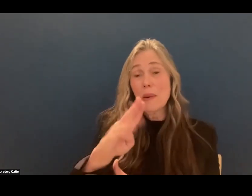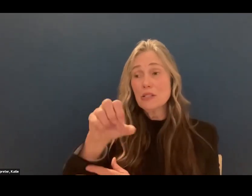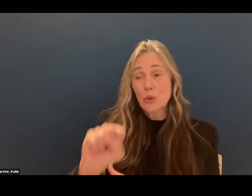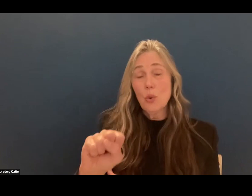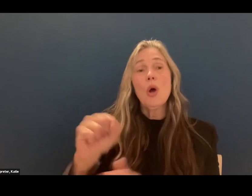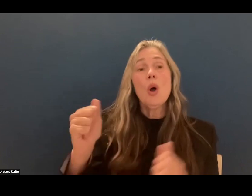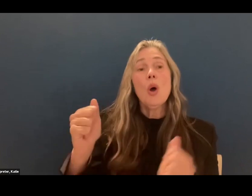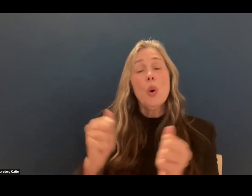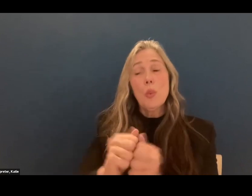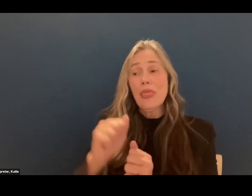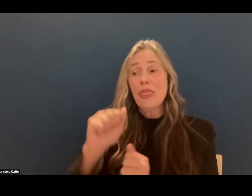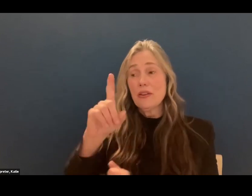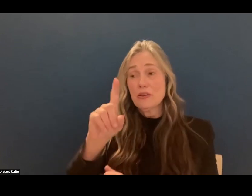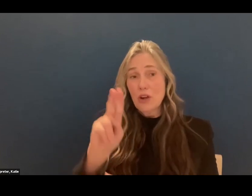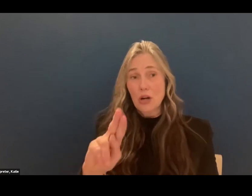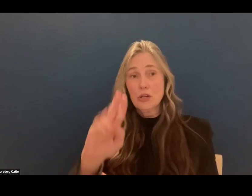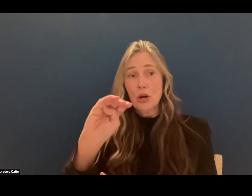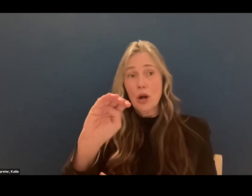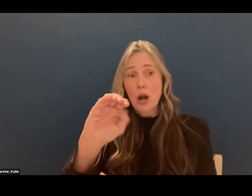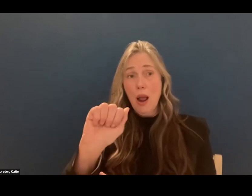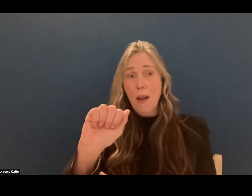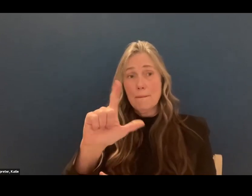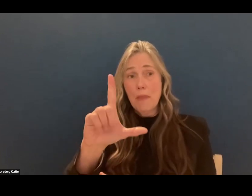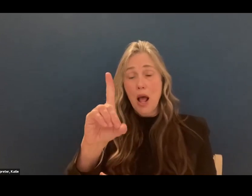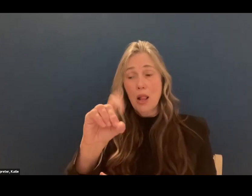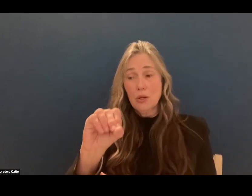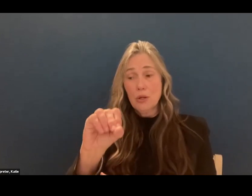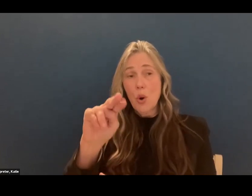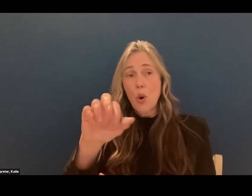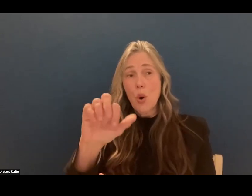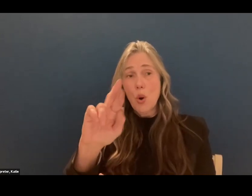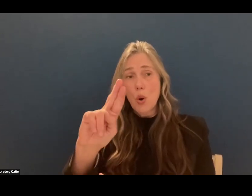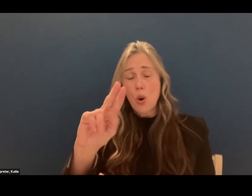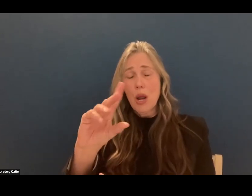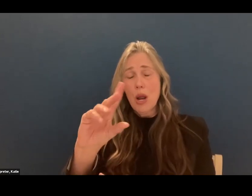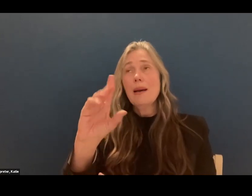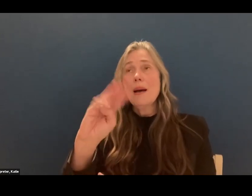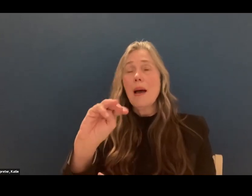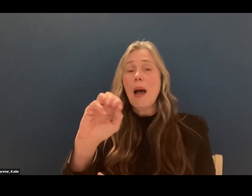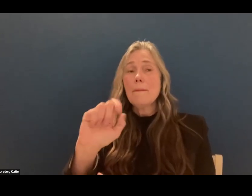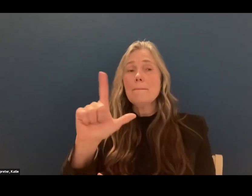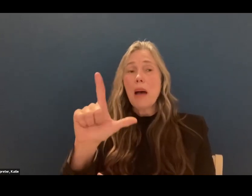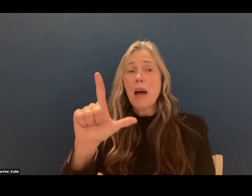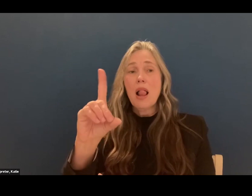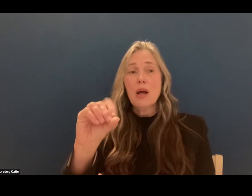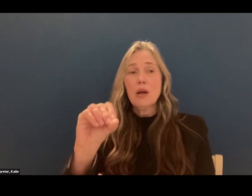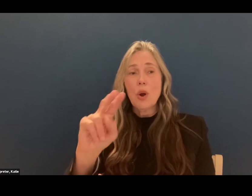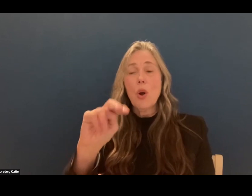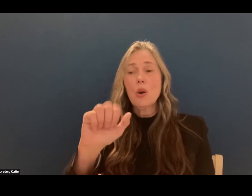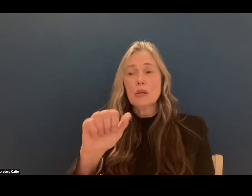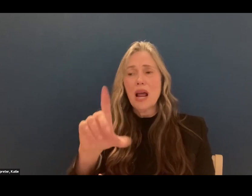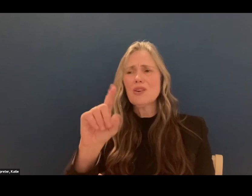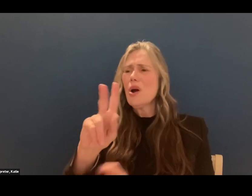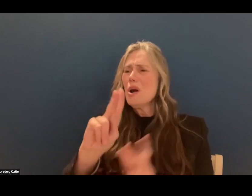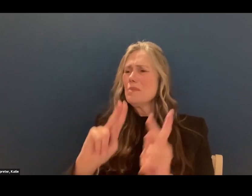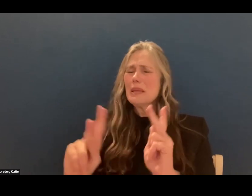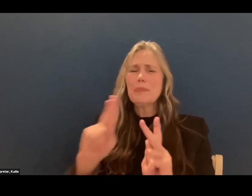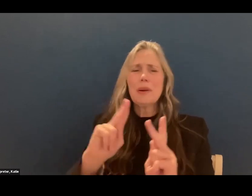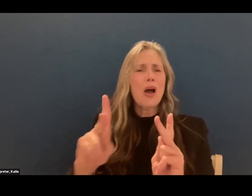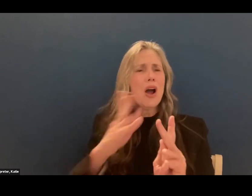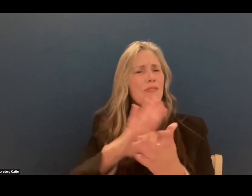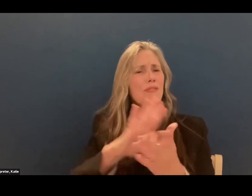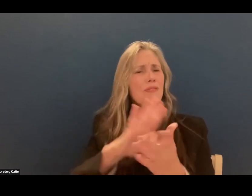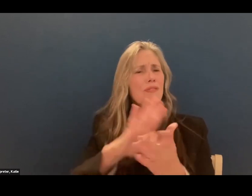Dr. Maldonado, that the site leaders and staff have been gracious hosts who are rightfully proud of